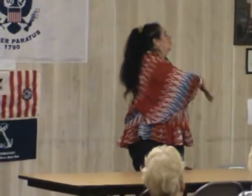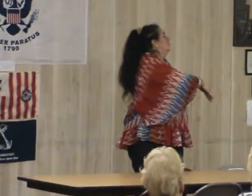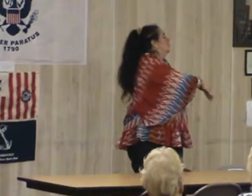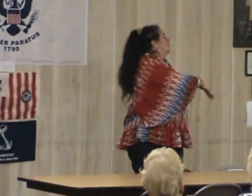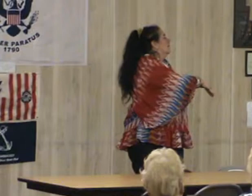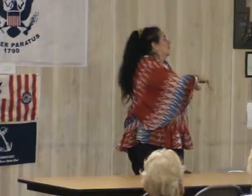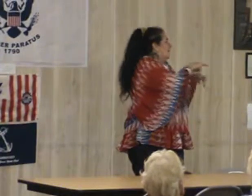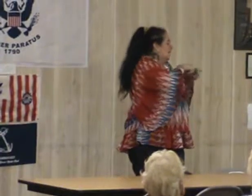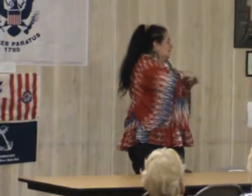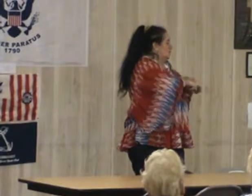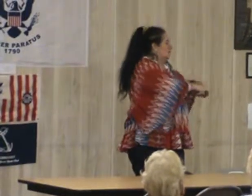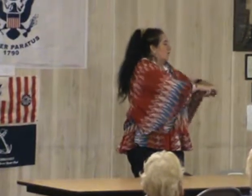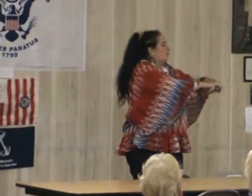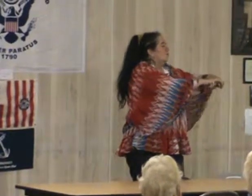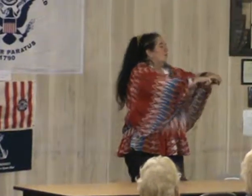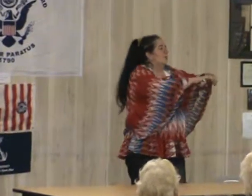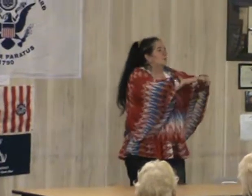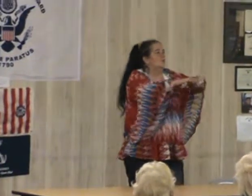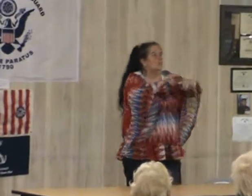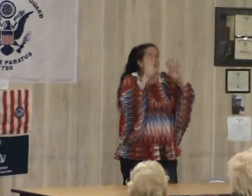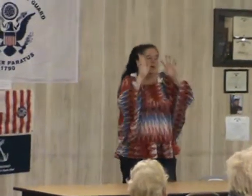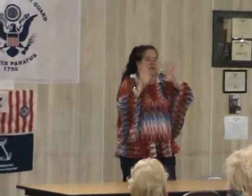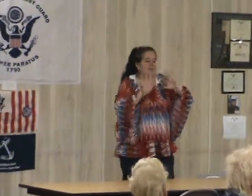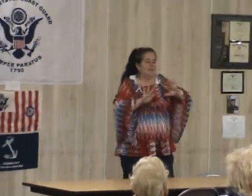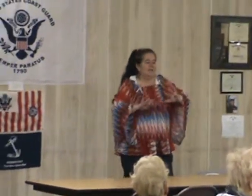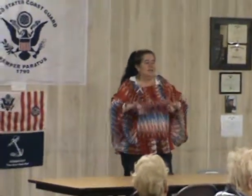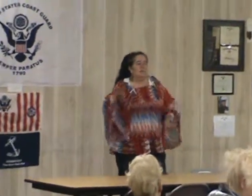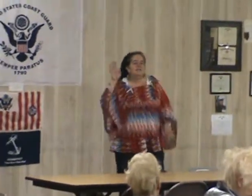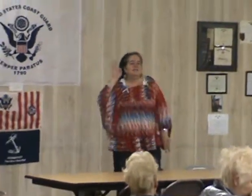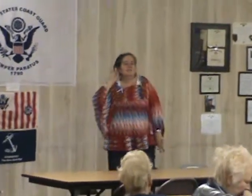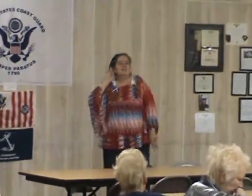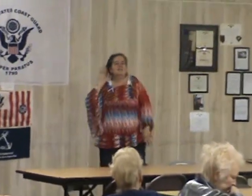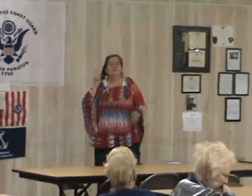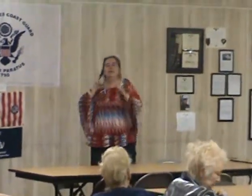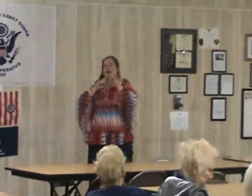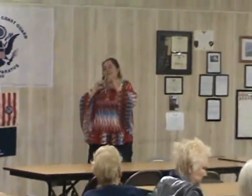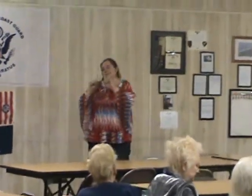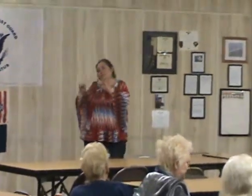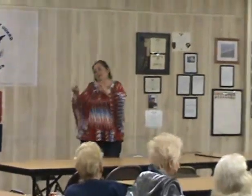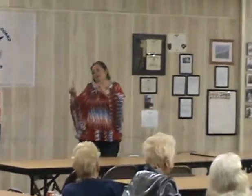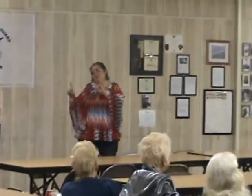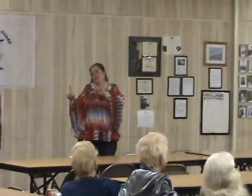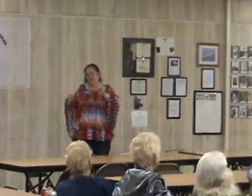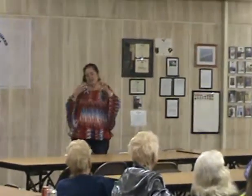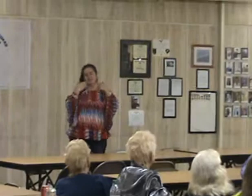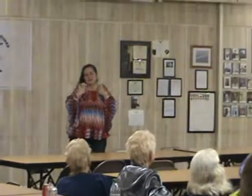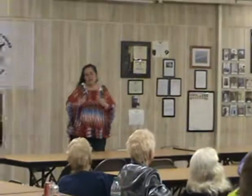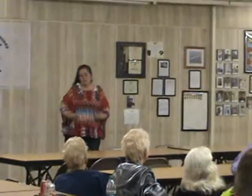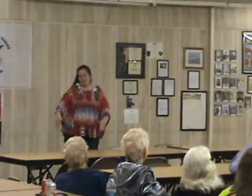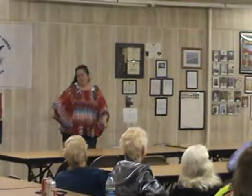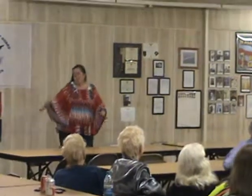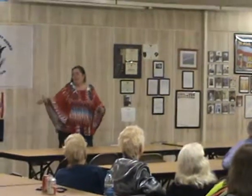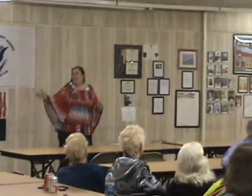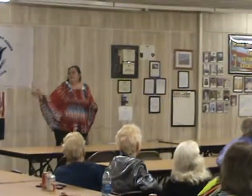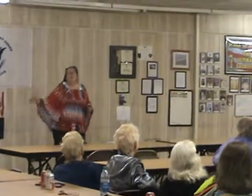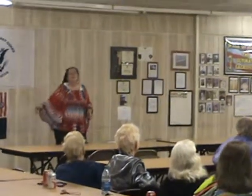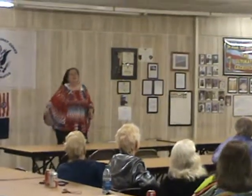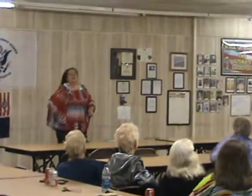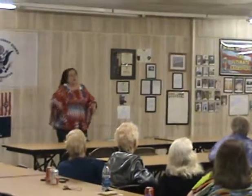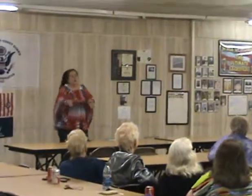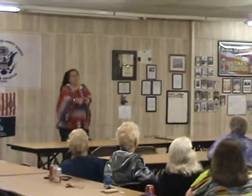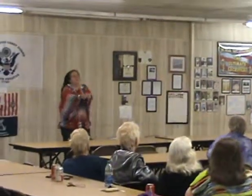afternoon? As we drove on through the rain, as he listened, I explained, they left me